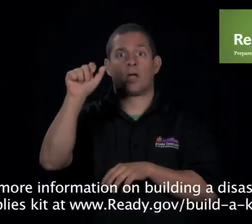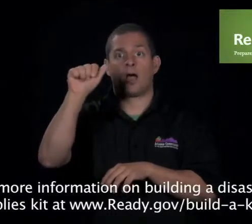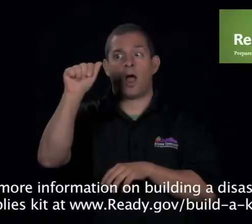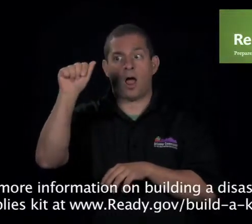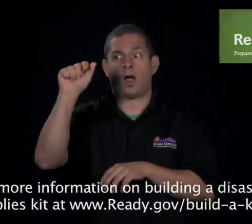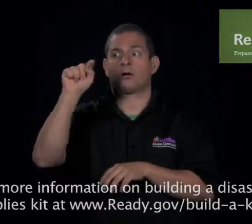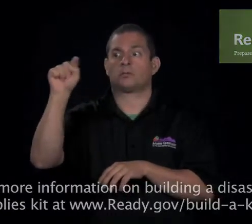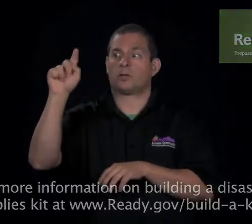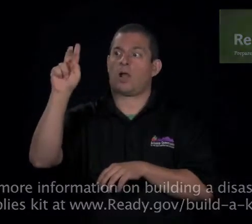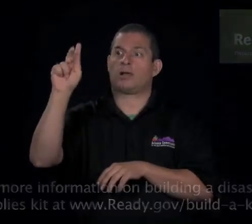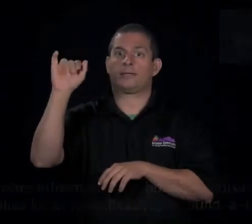www.ready.gov/buildakit.